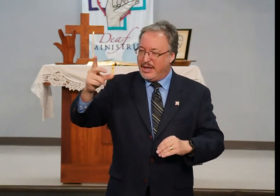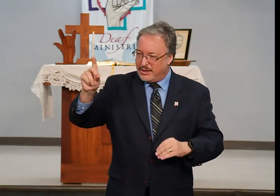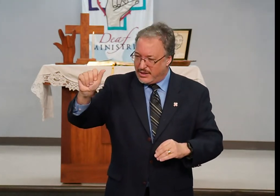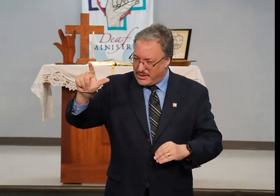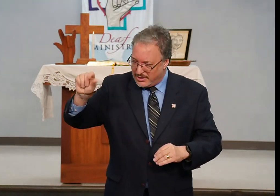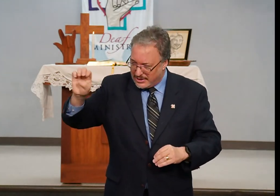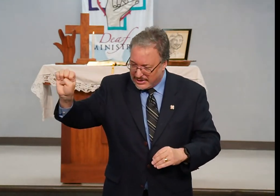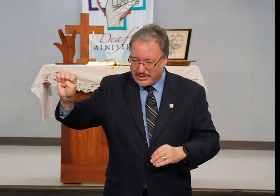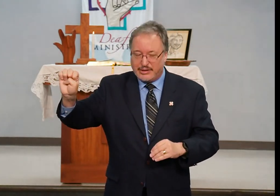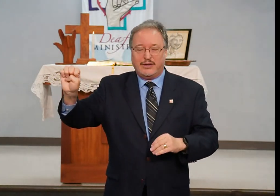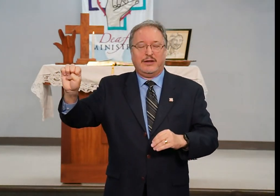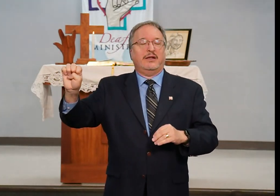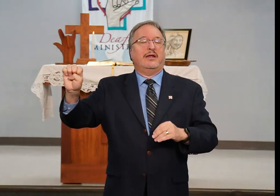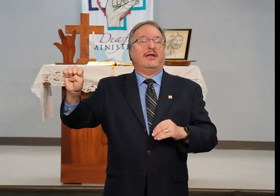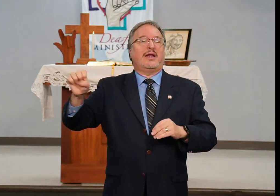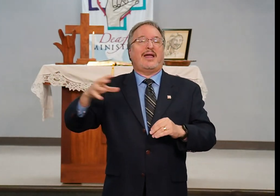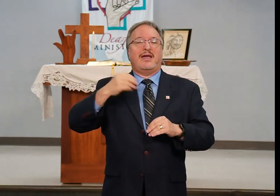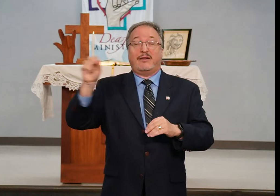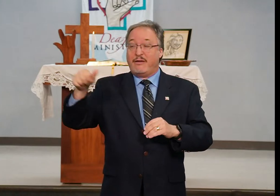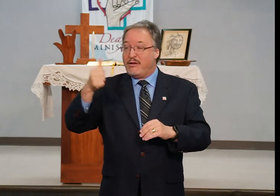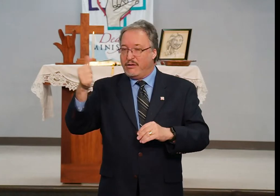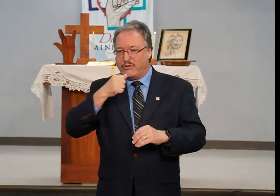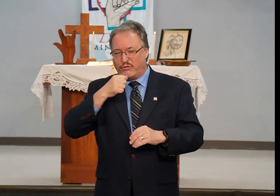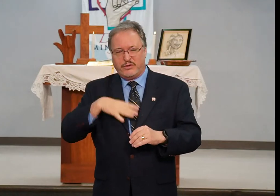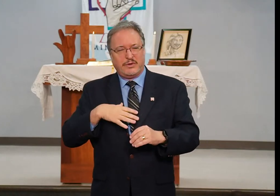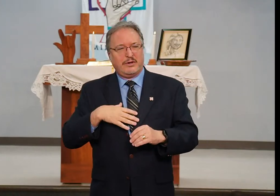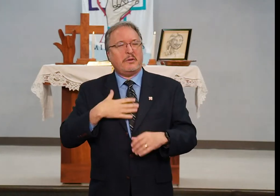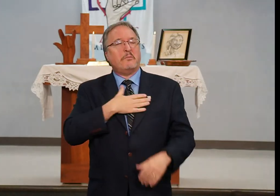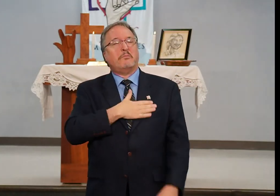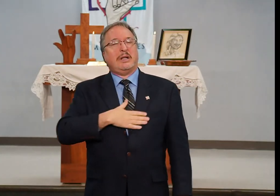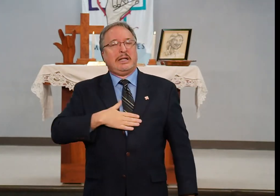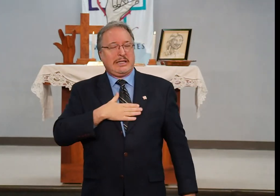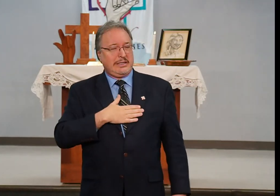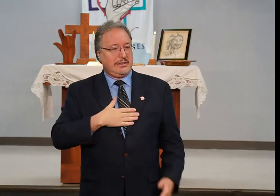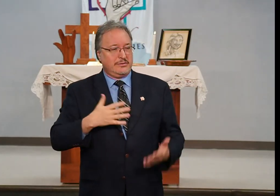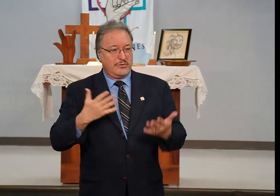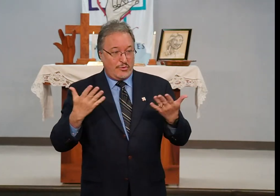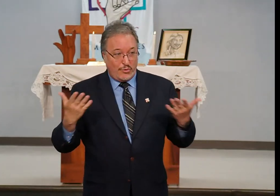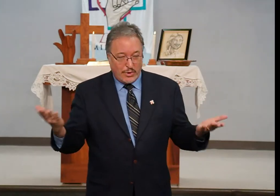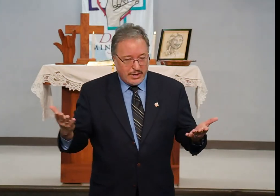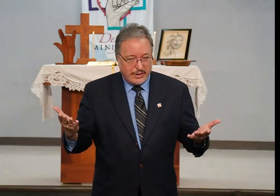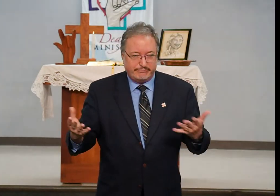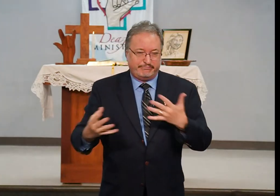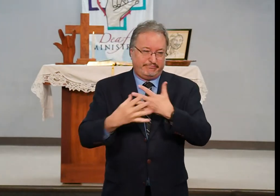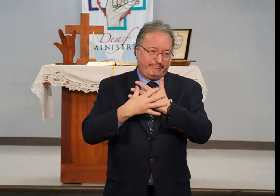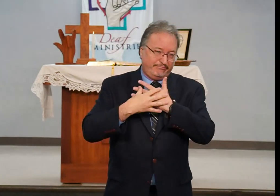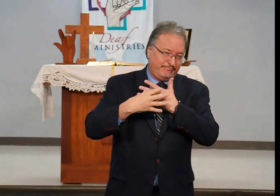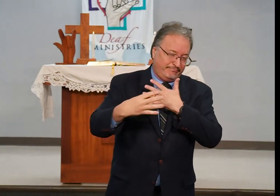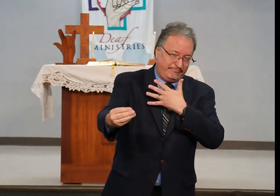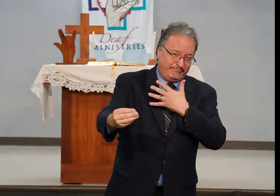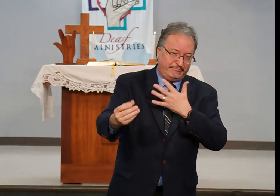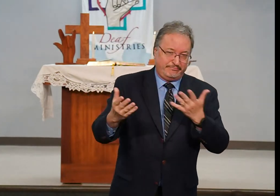as you think about Mary Magdalene after today and all of the other women, that you